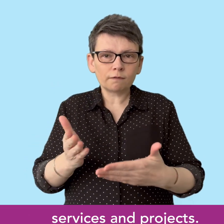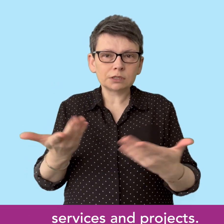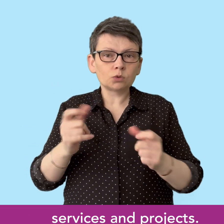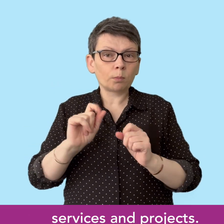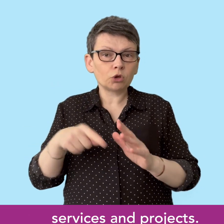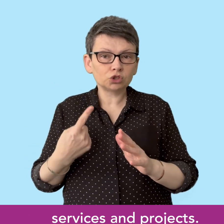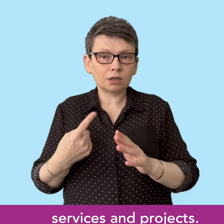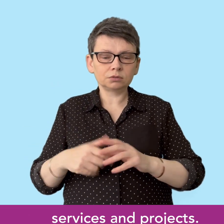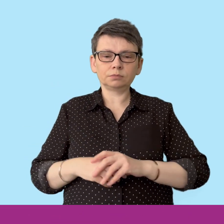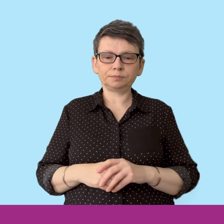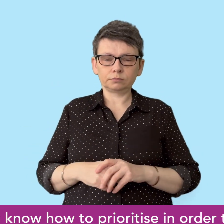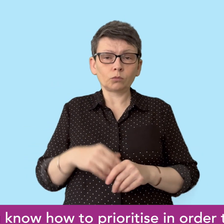and projects.